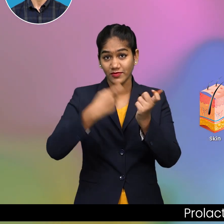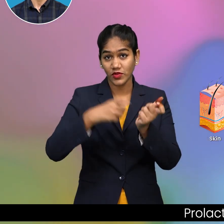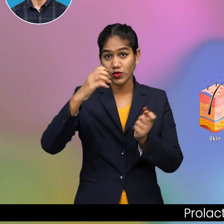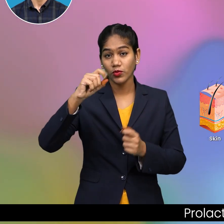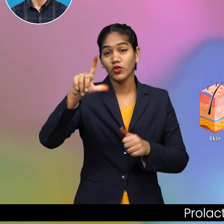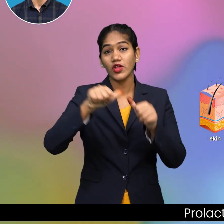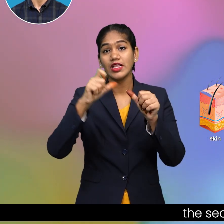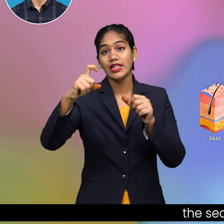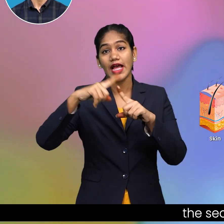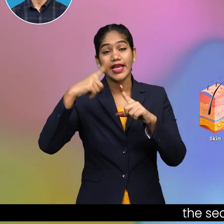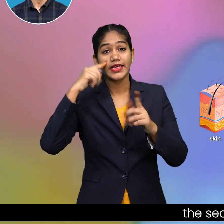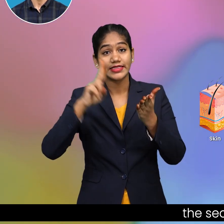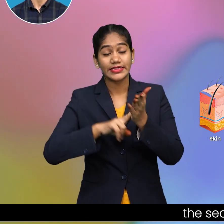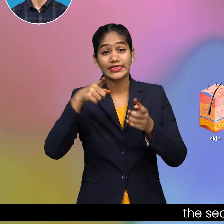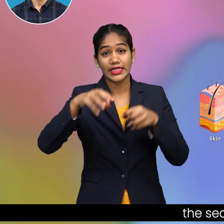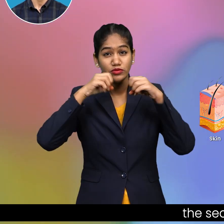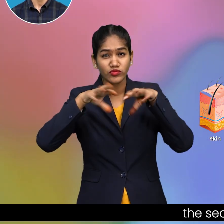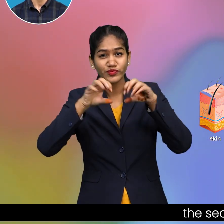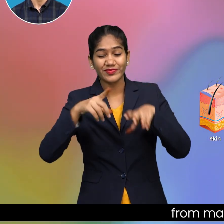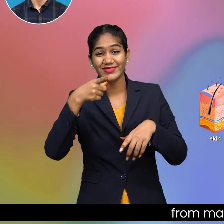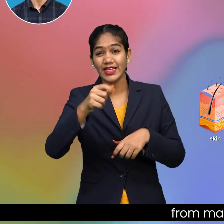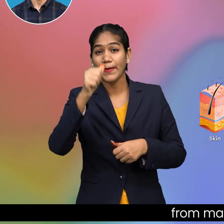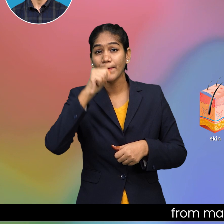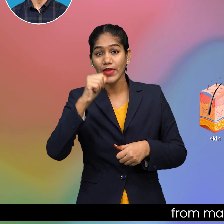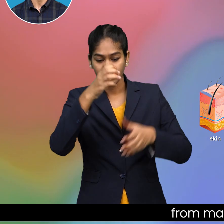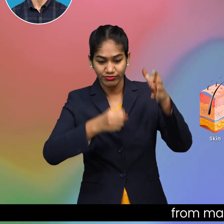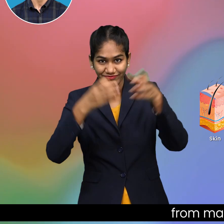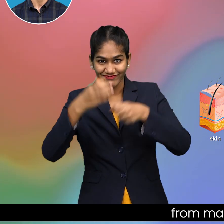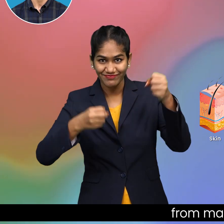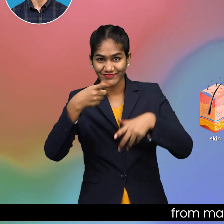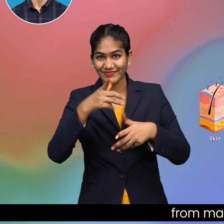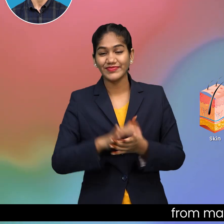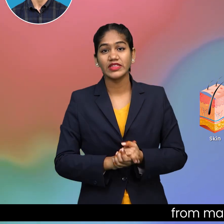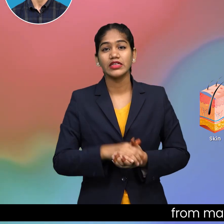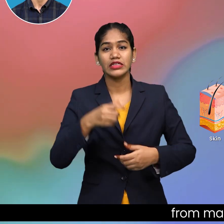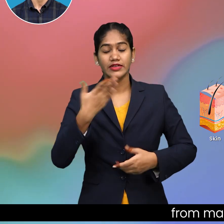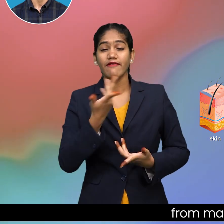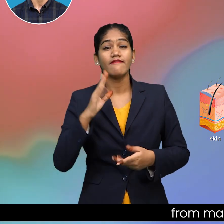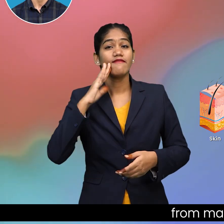Prolactin stimulates the secretion of milk from mammary glands.